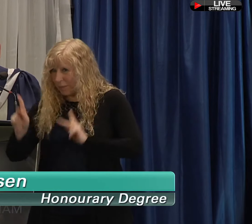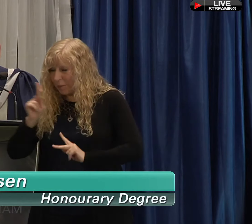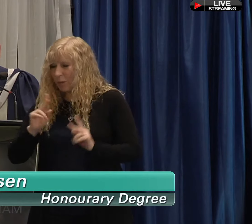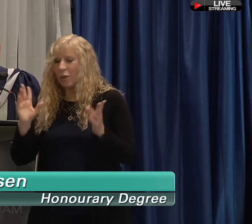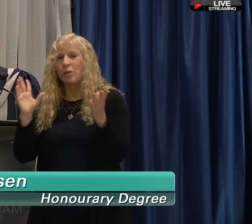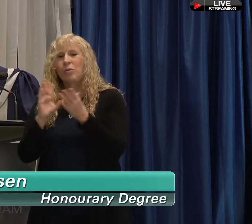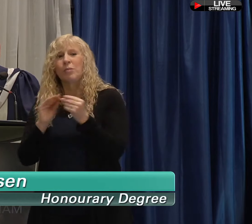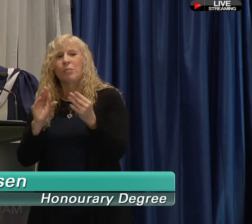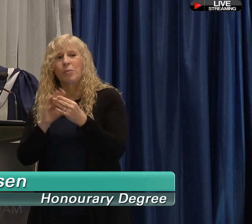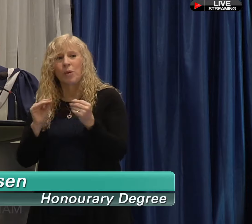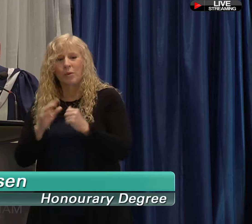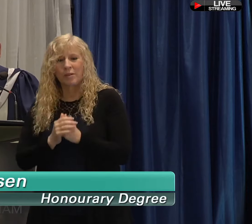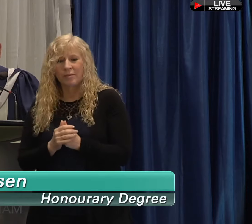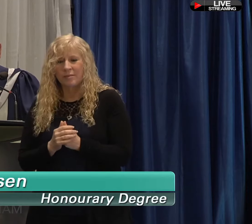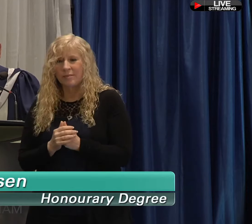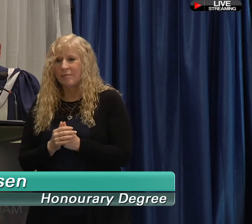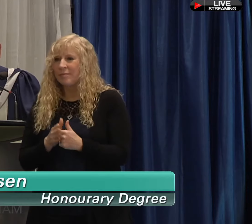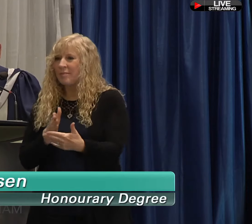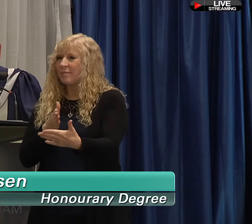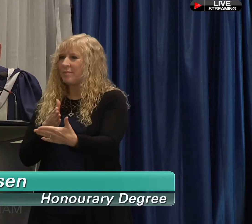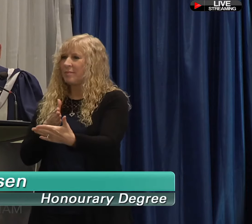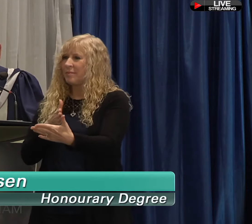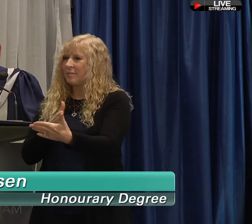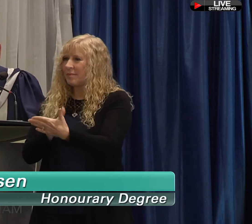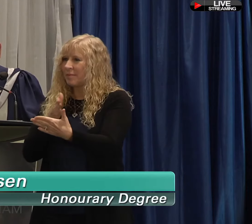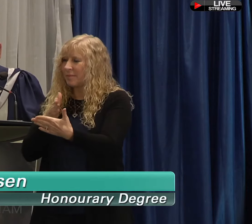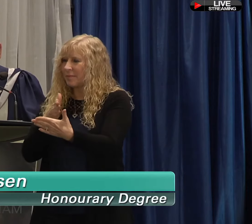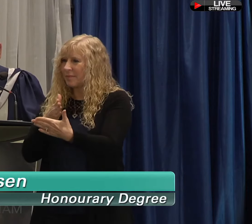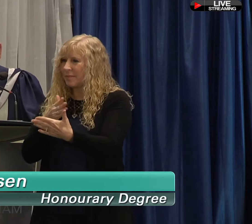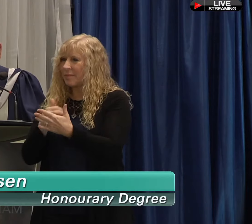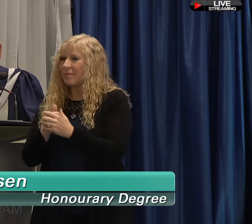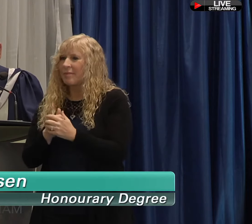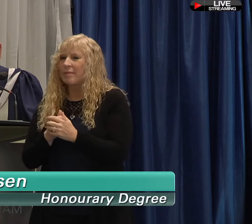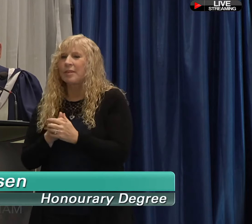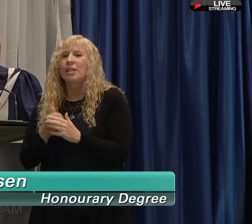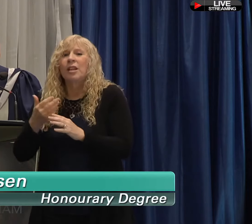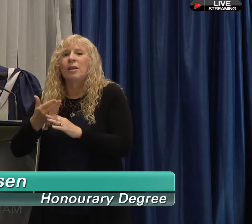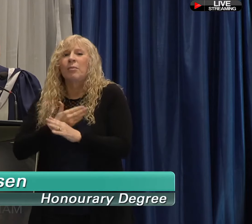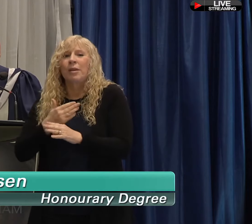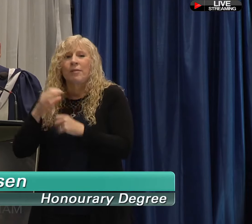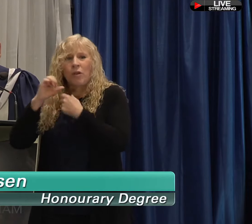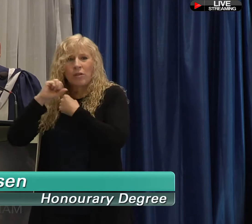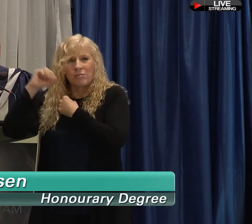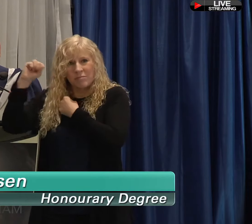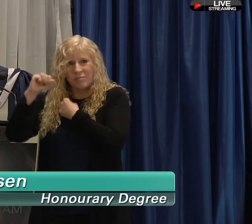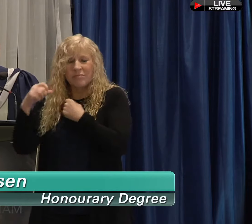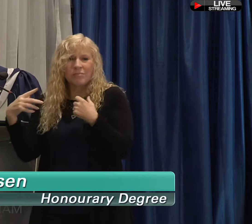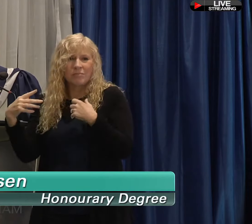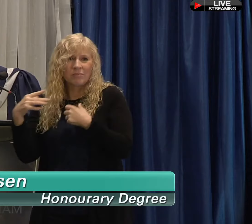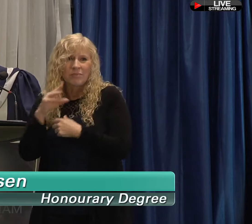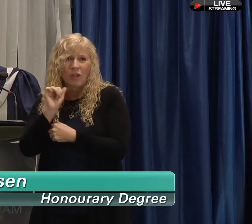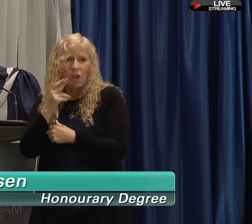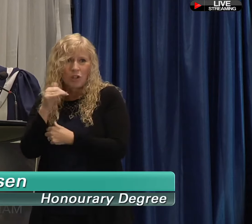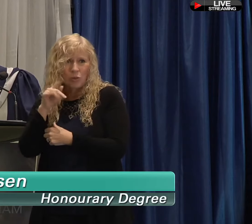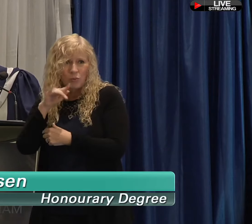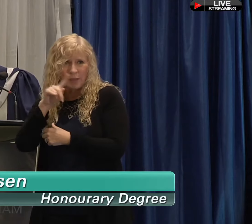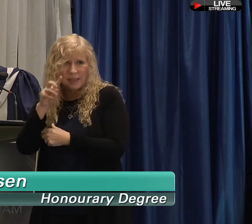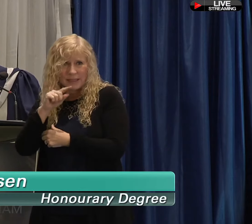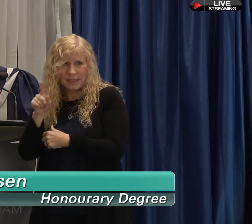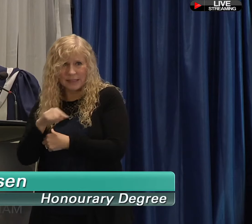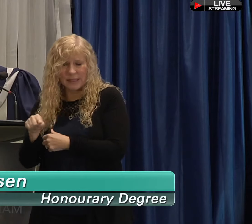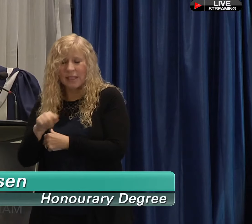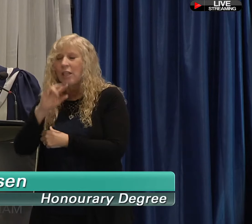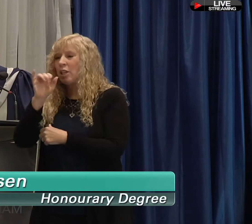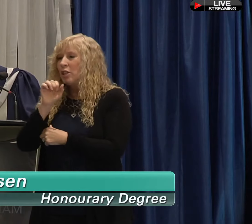assembly of the camp's prisoners just before they were hanged in Auschwitz I on January the